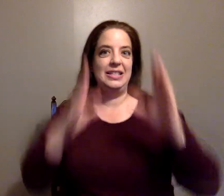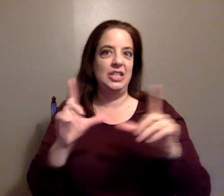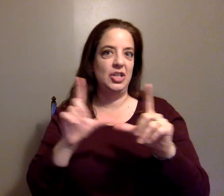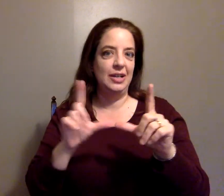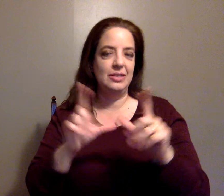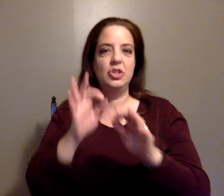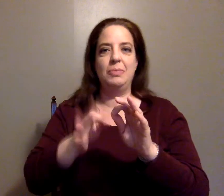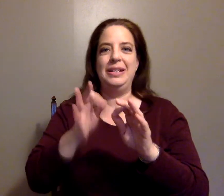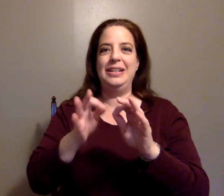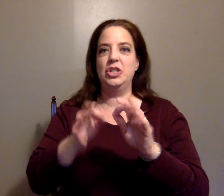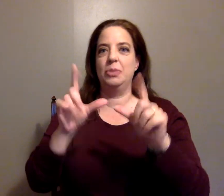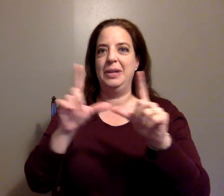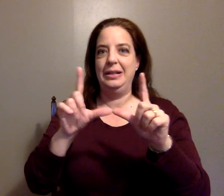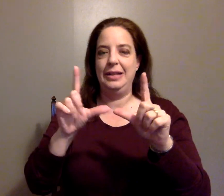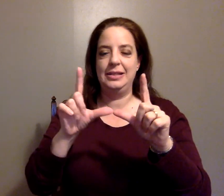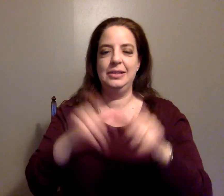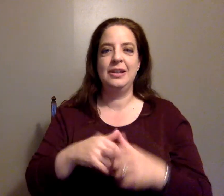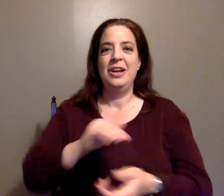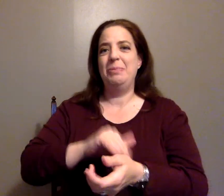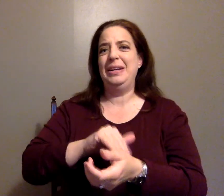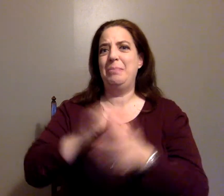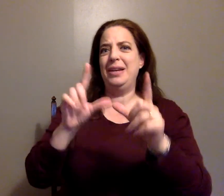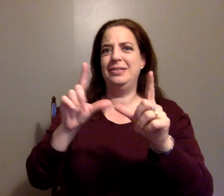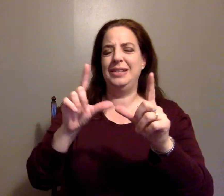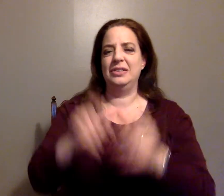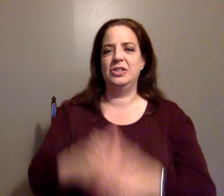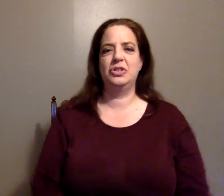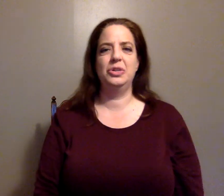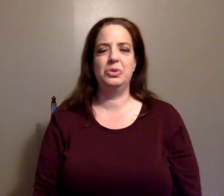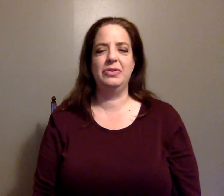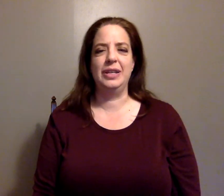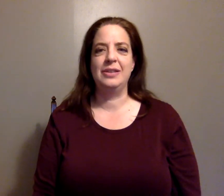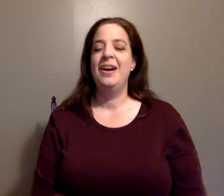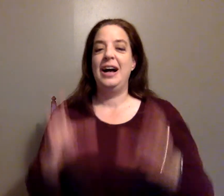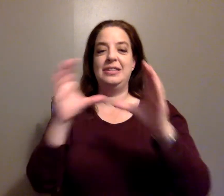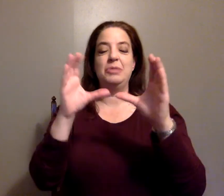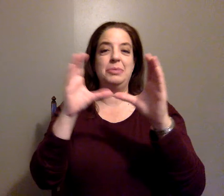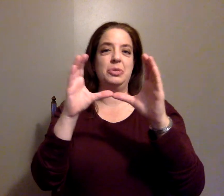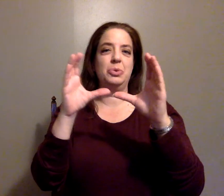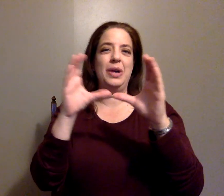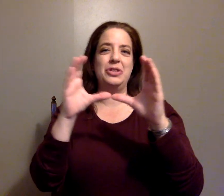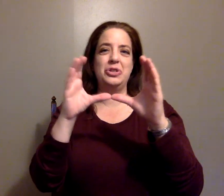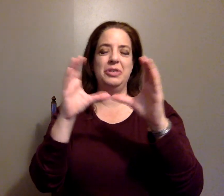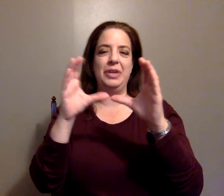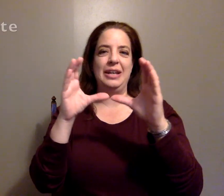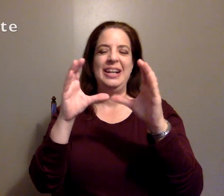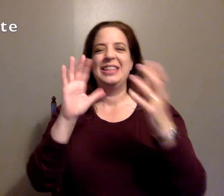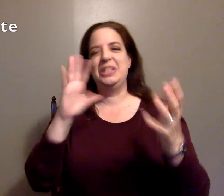teaching license. You might need an interpreting license. You might need a medical license. There's all sorts of things. Some jobs also require a certificate. The difference